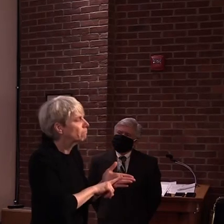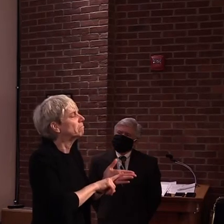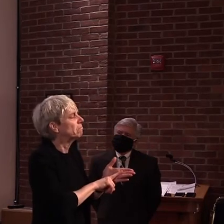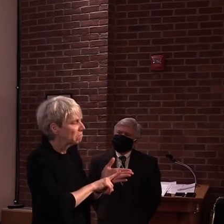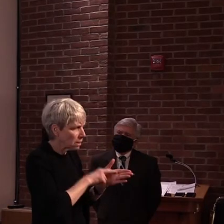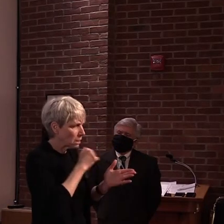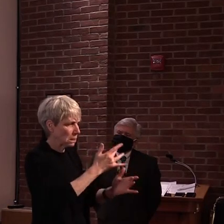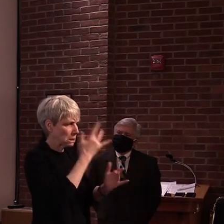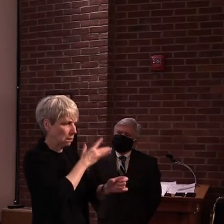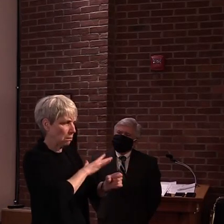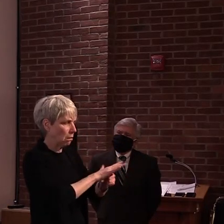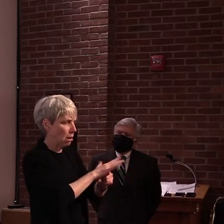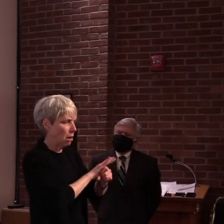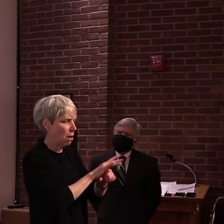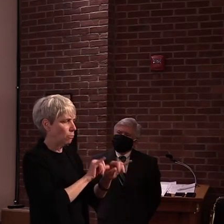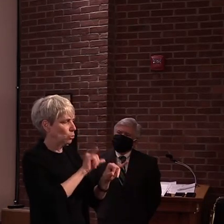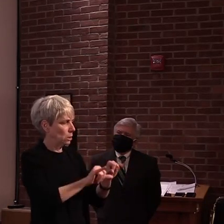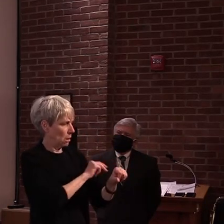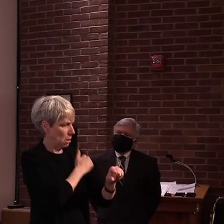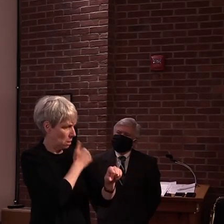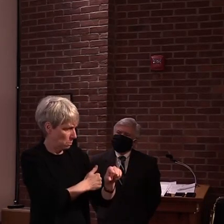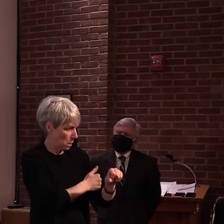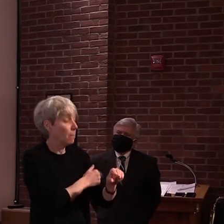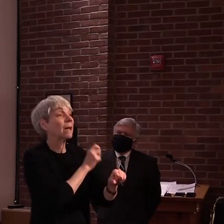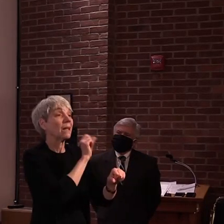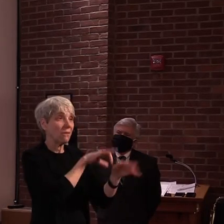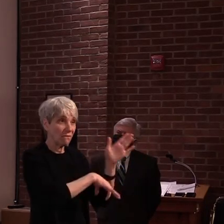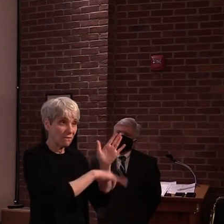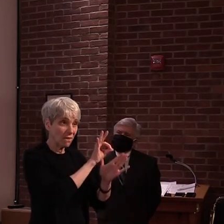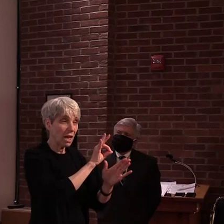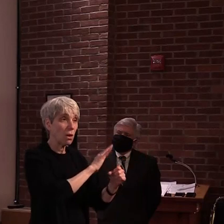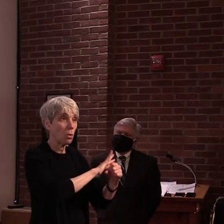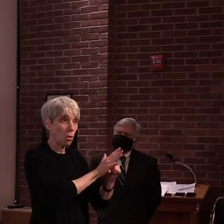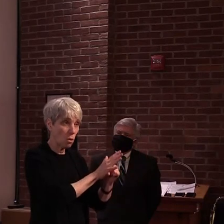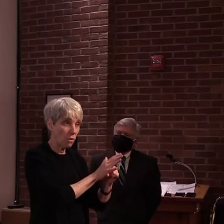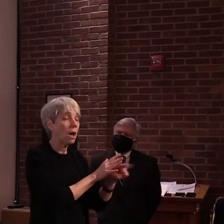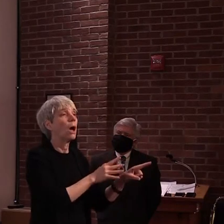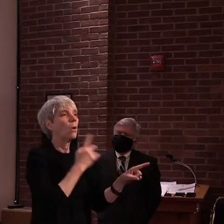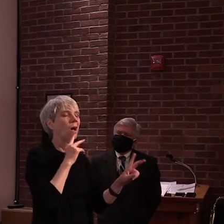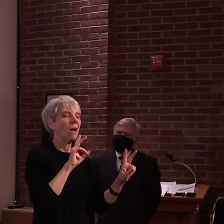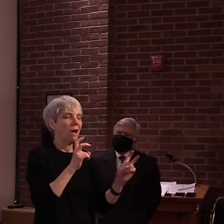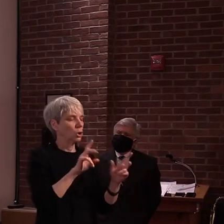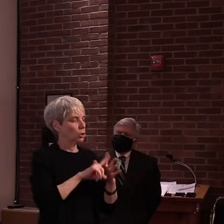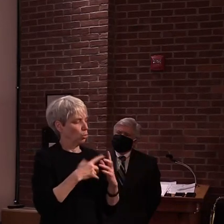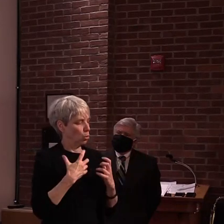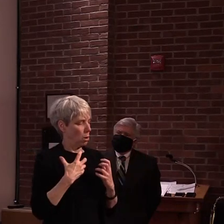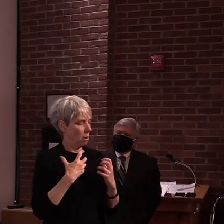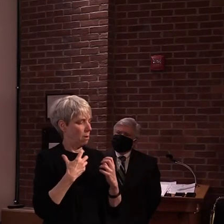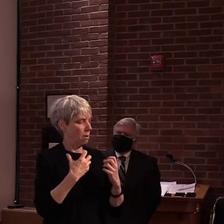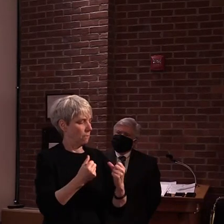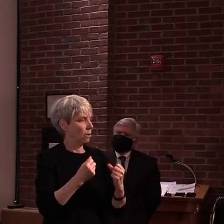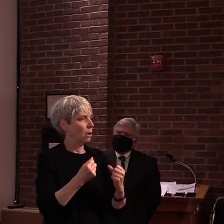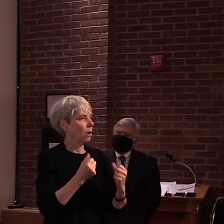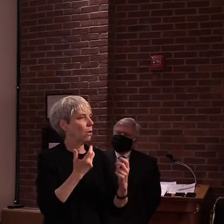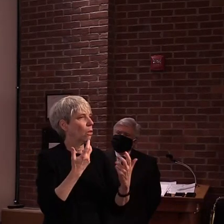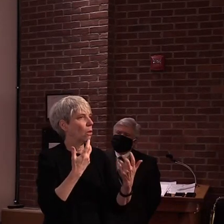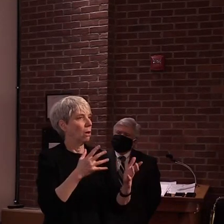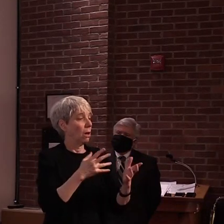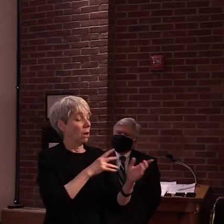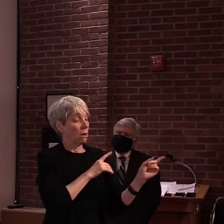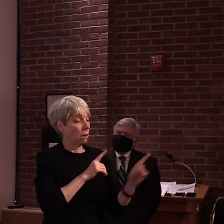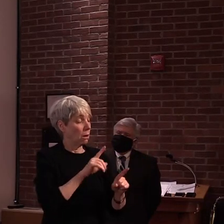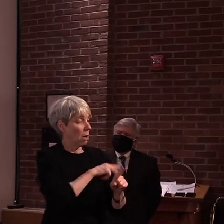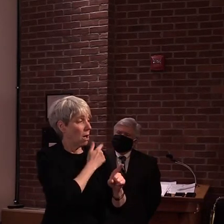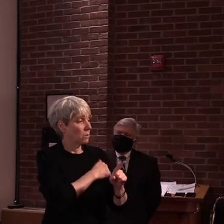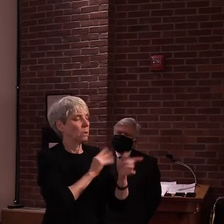if they were COVID, they would be then put in the category of recovering from COVID because they were in the hospital such a short